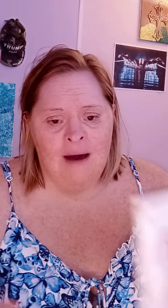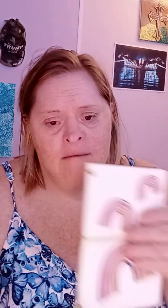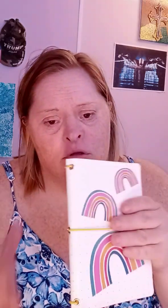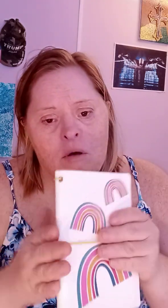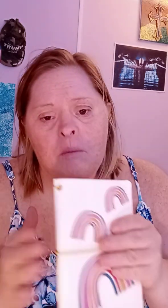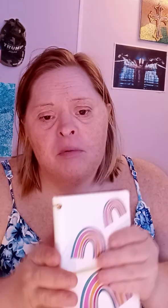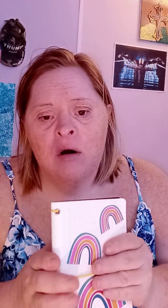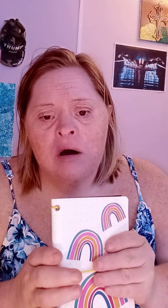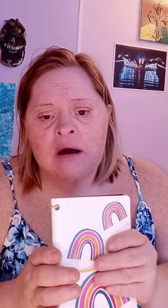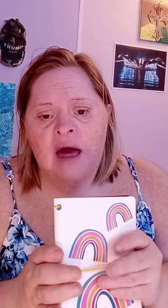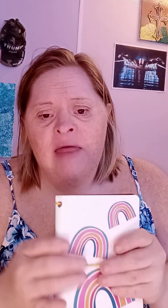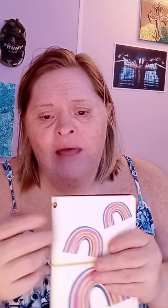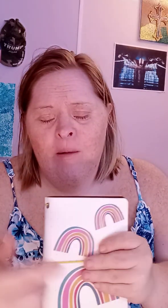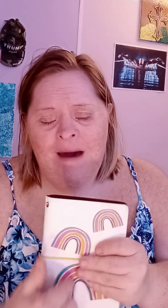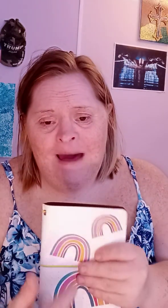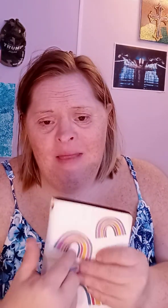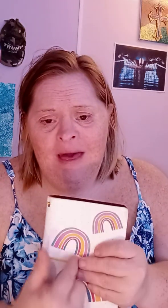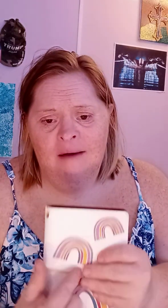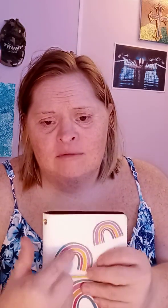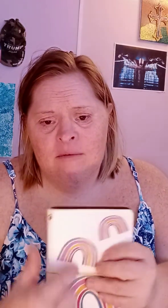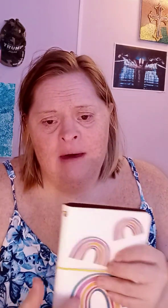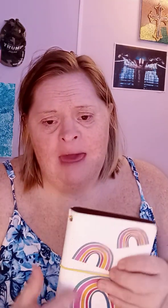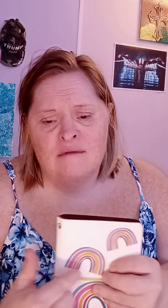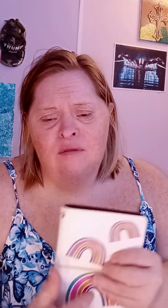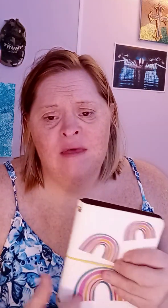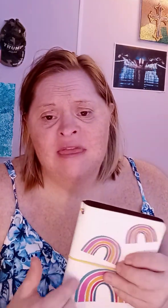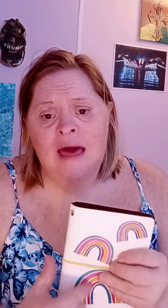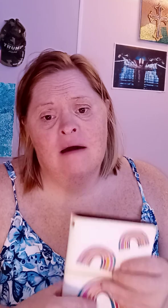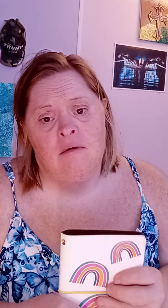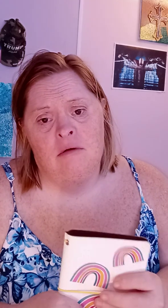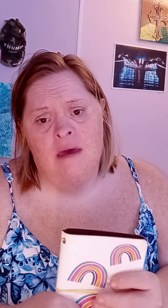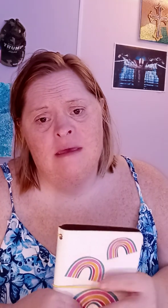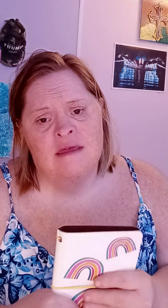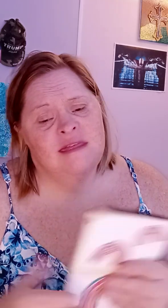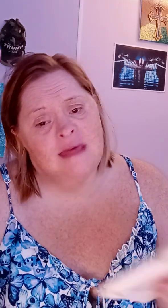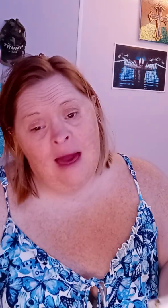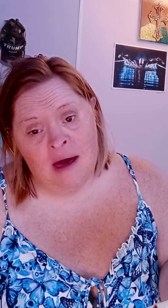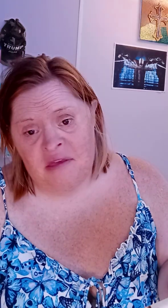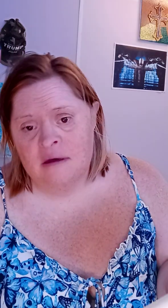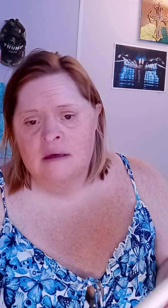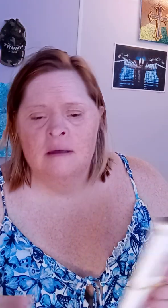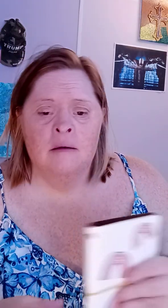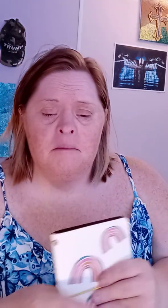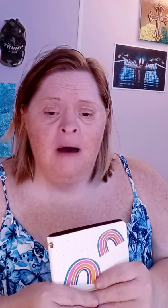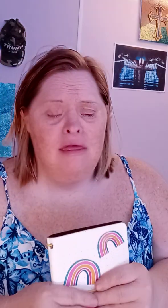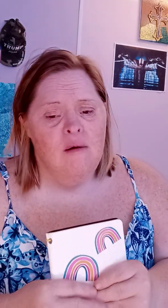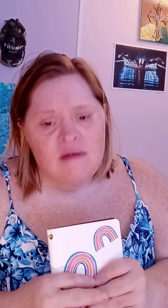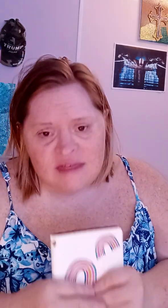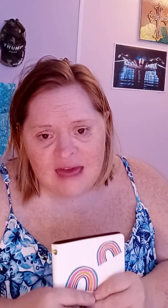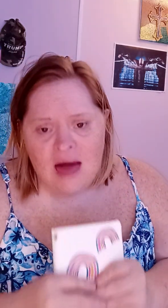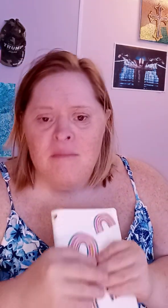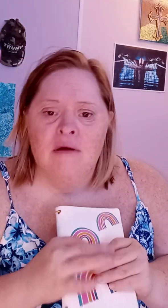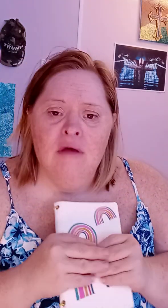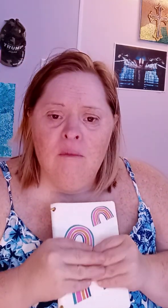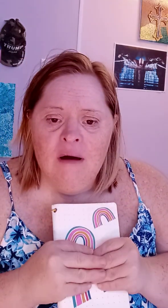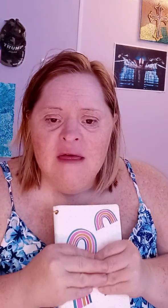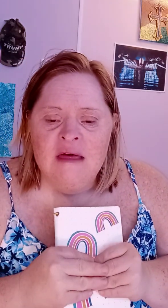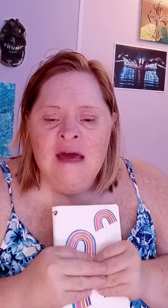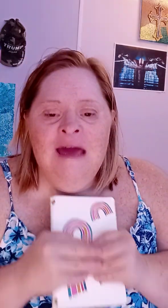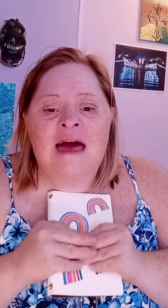have a notebook and they have to write everything down and it's sad. But I know it's sad, but you know what? It